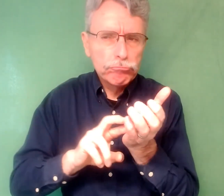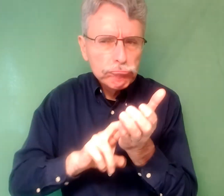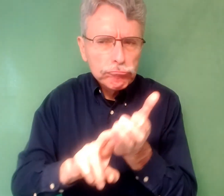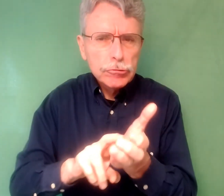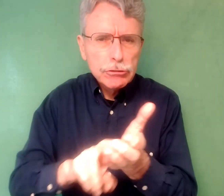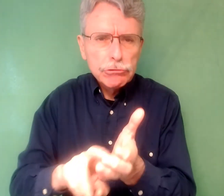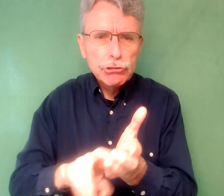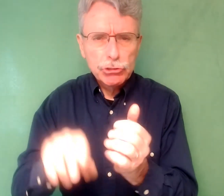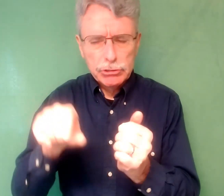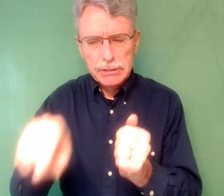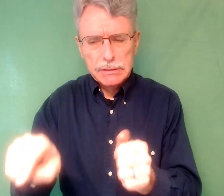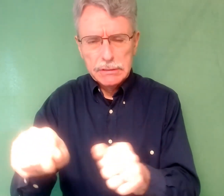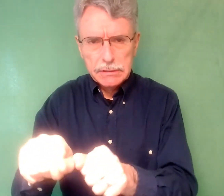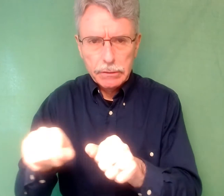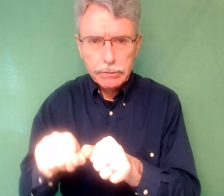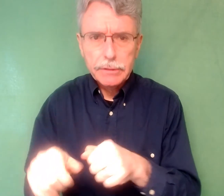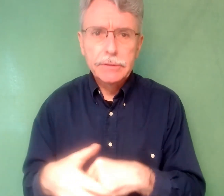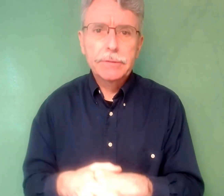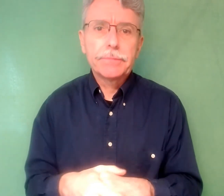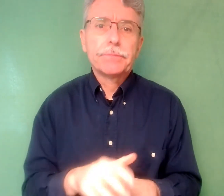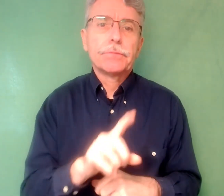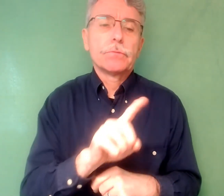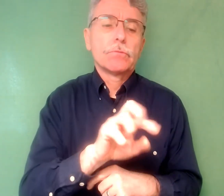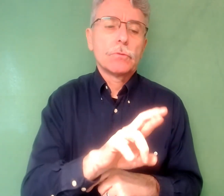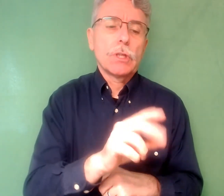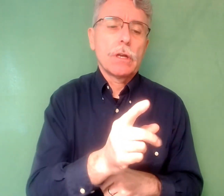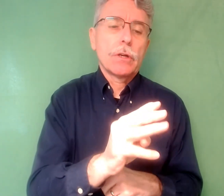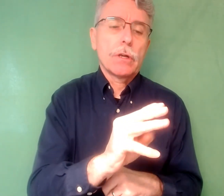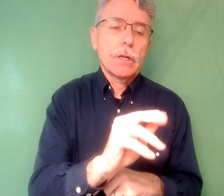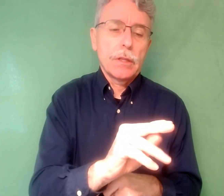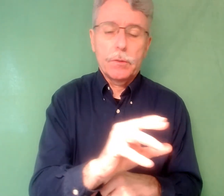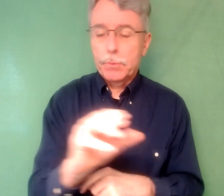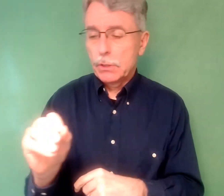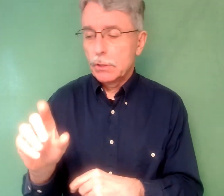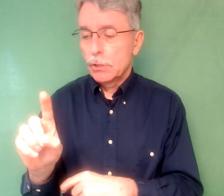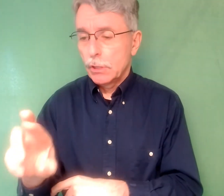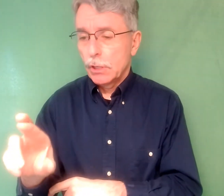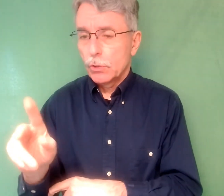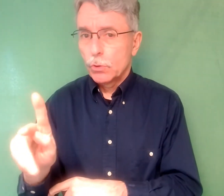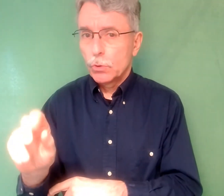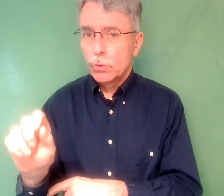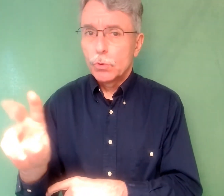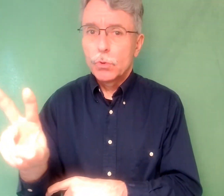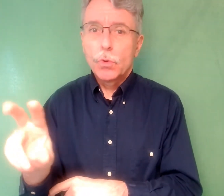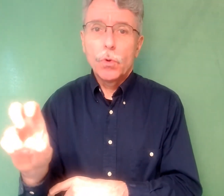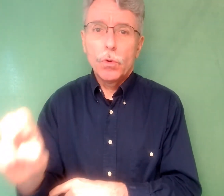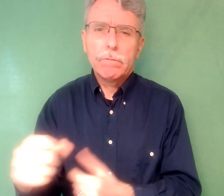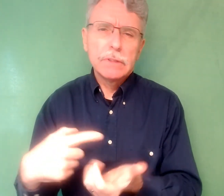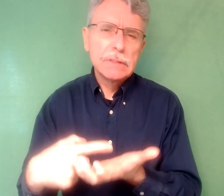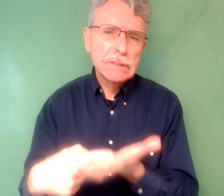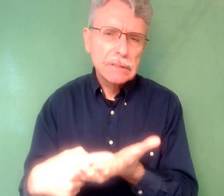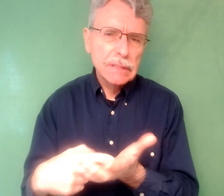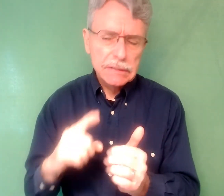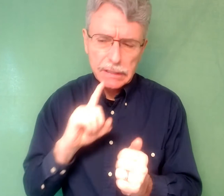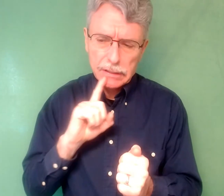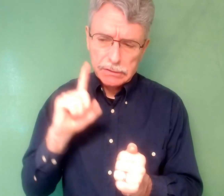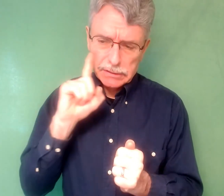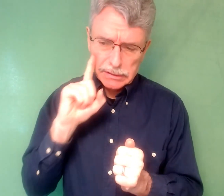where they are housed with other deaf inmates, an example from those who may be the only deaf individual in their facility.